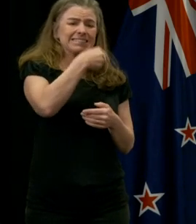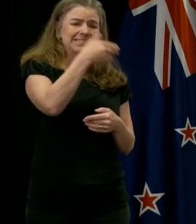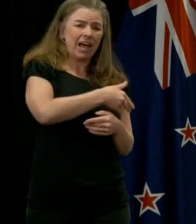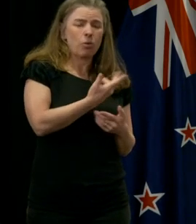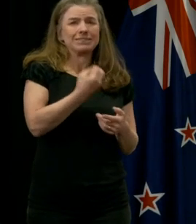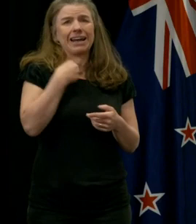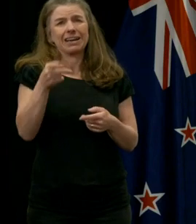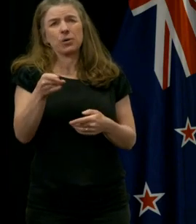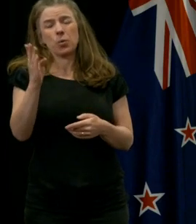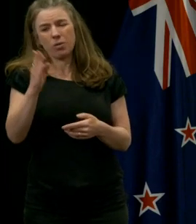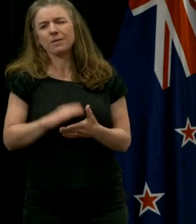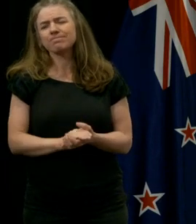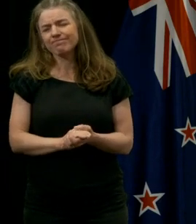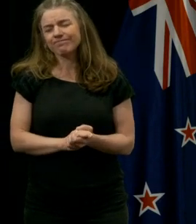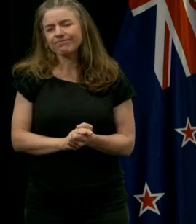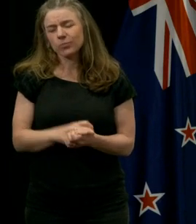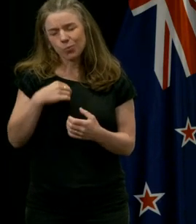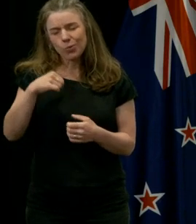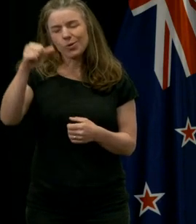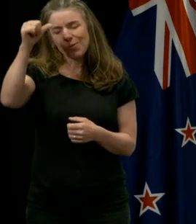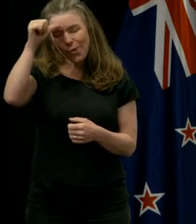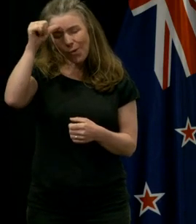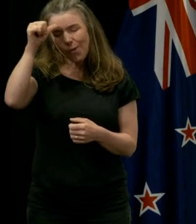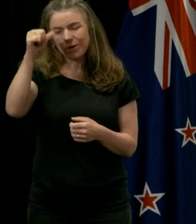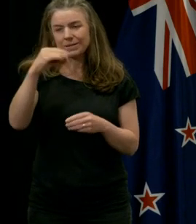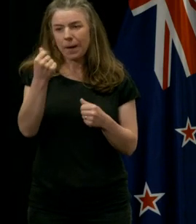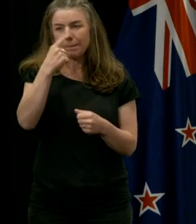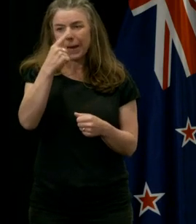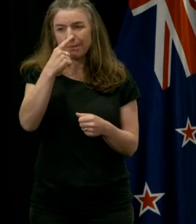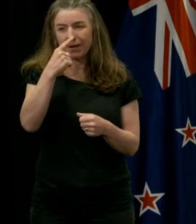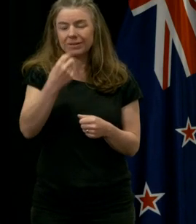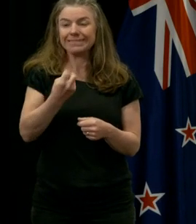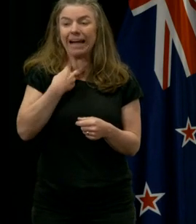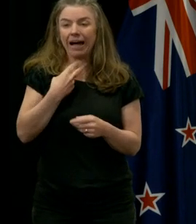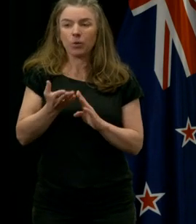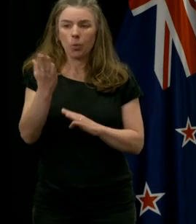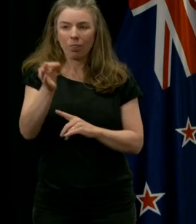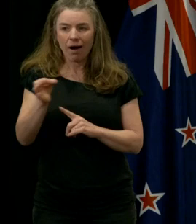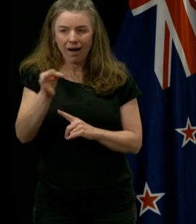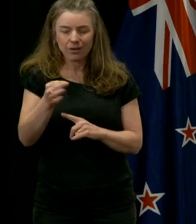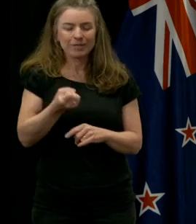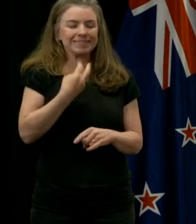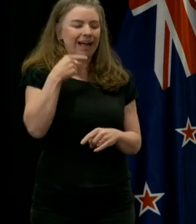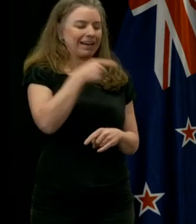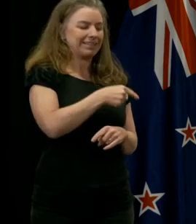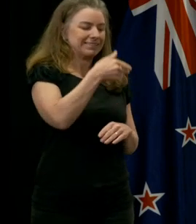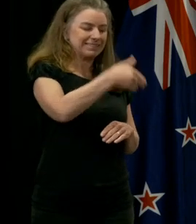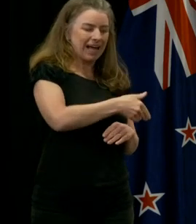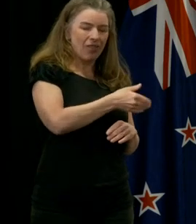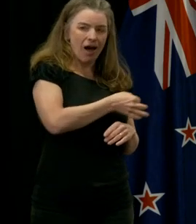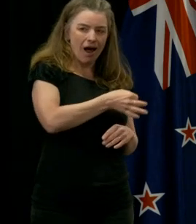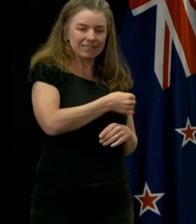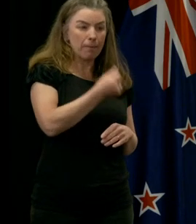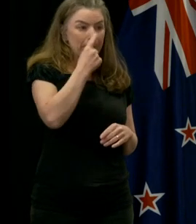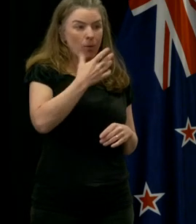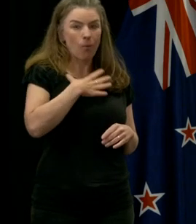one assurance I just want to give, we know that there are people, for instance, who may be in the north or the south, they may have their vehicle with them and they are trying